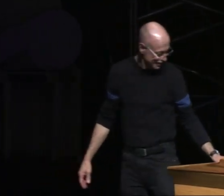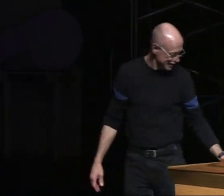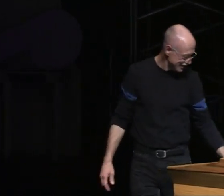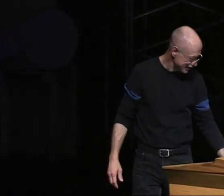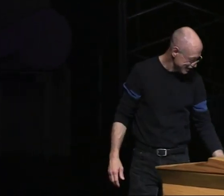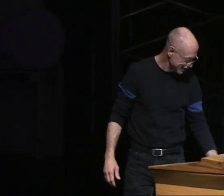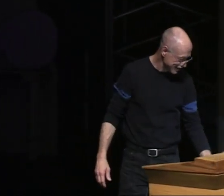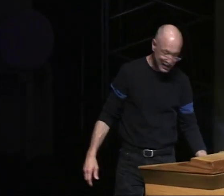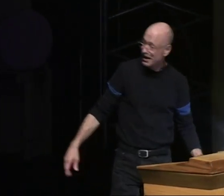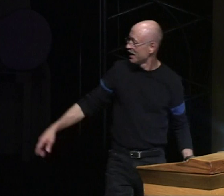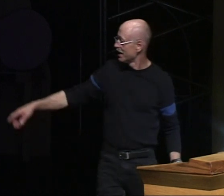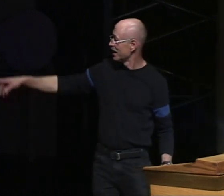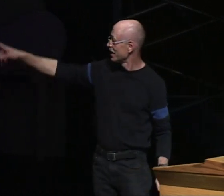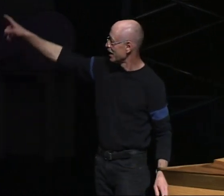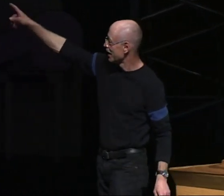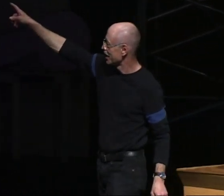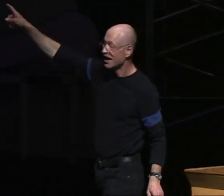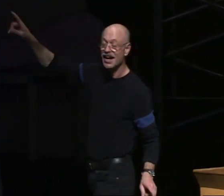picture.